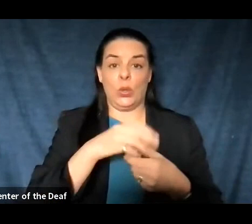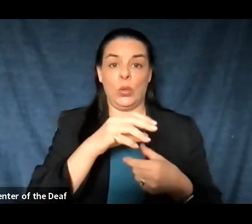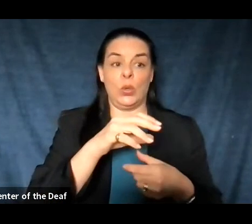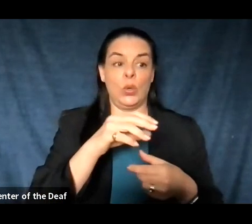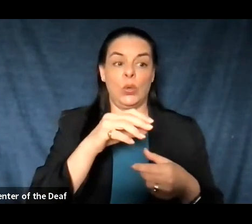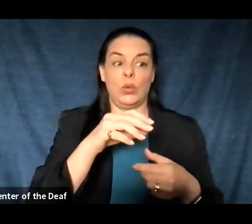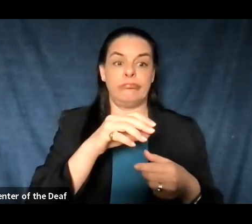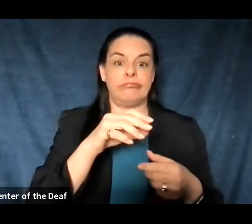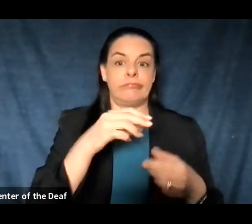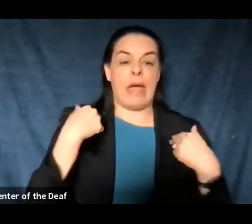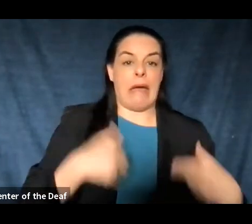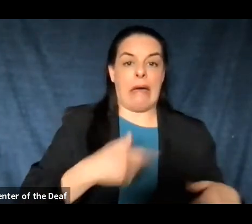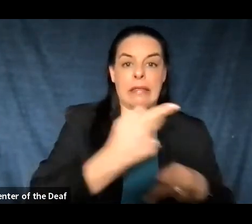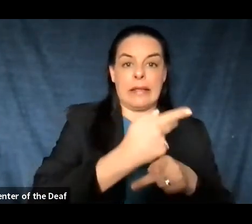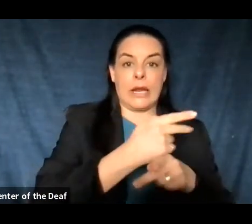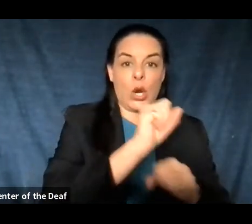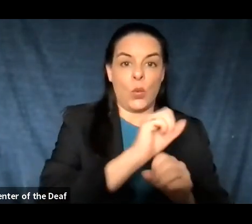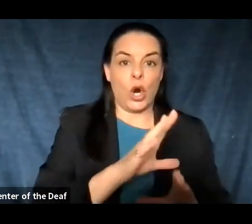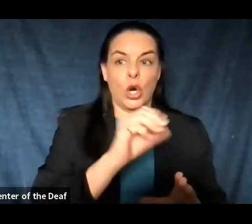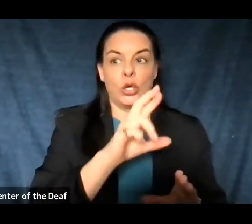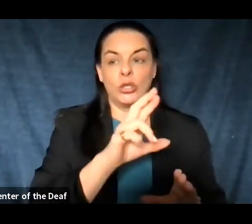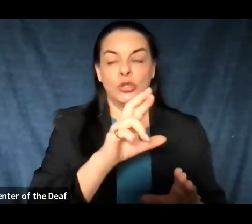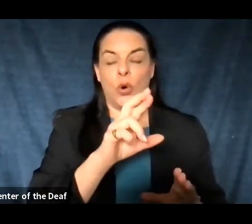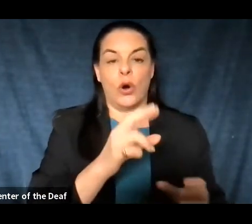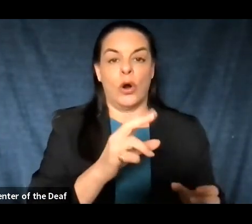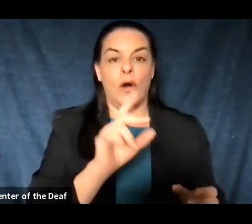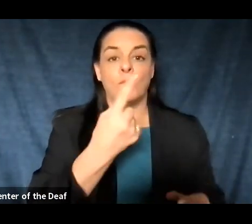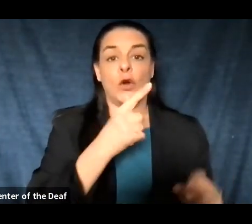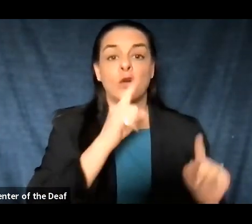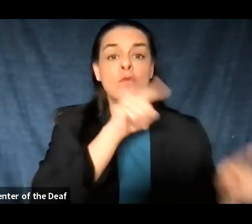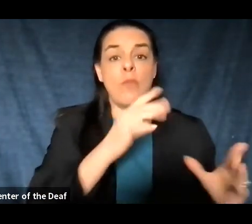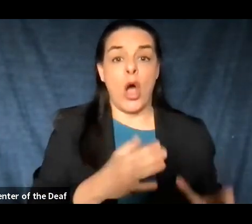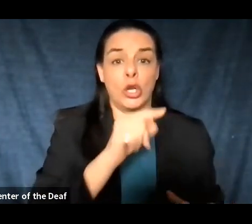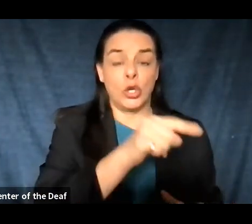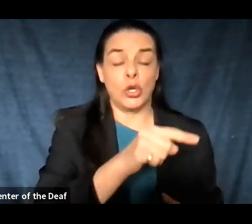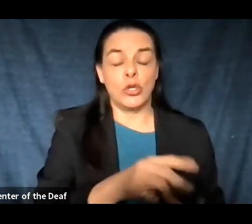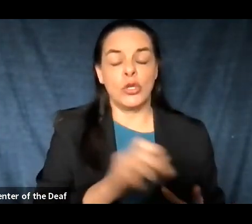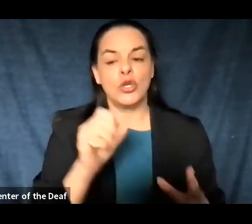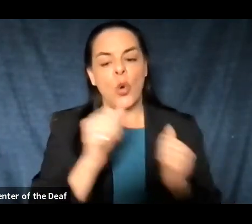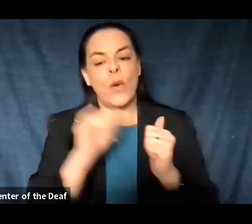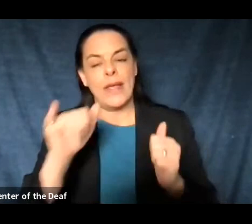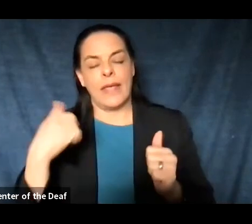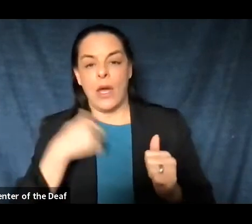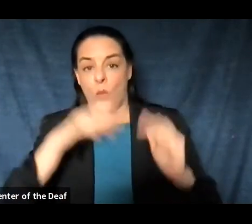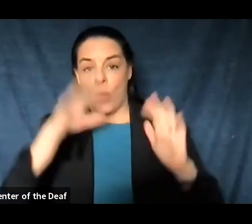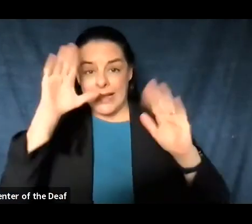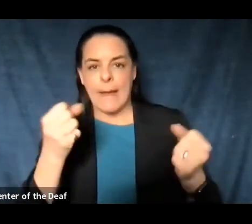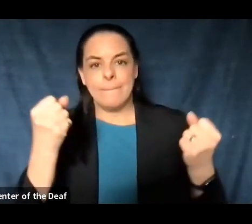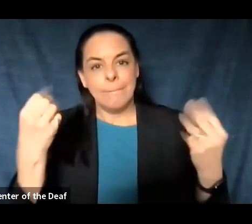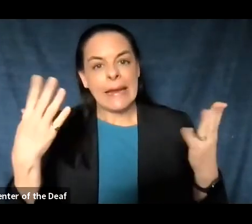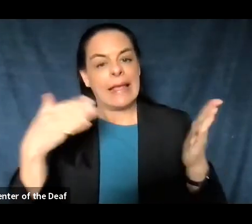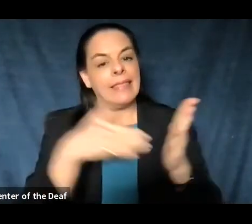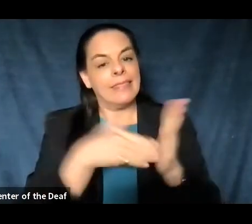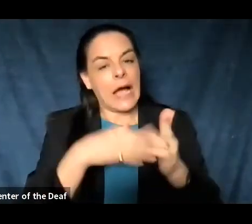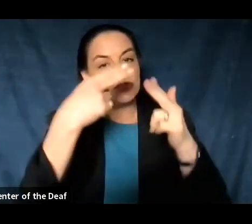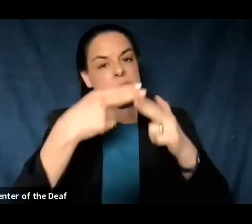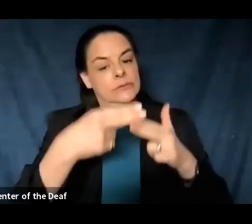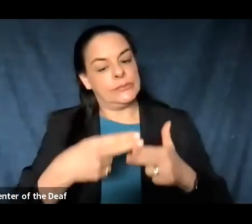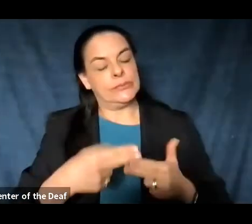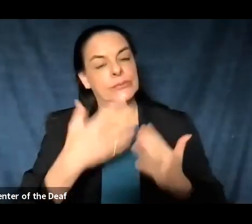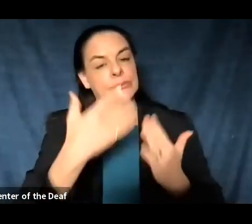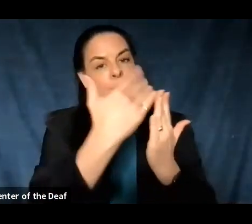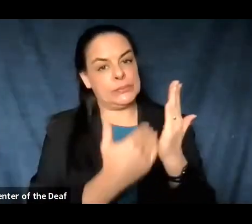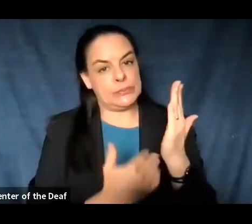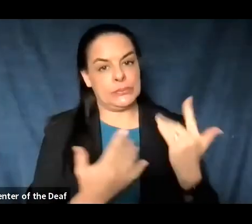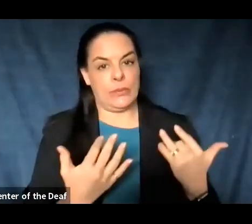priority groups. That said, we expect there to be thousands of names on this wait list. We want to be clear that it